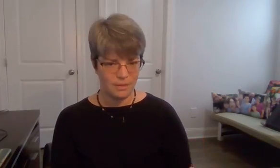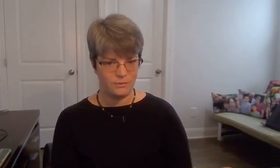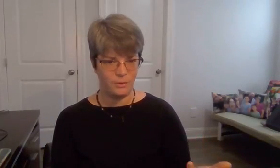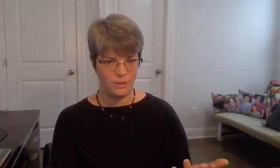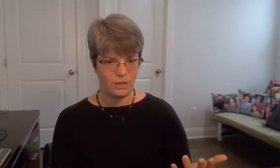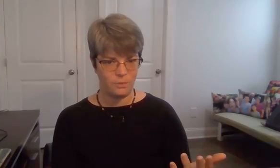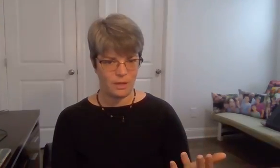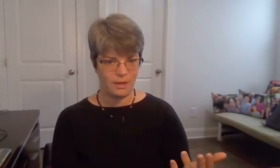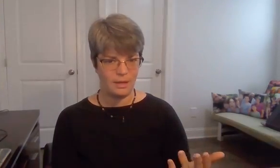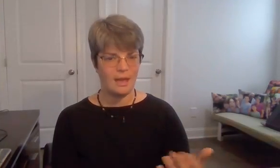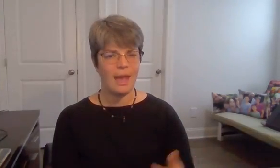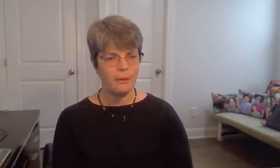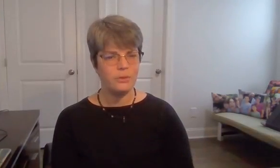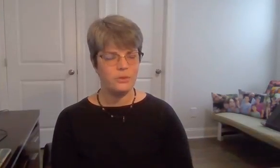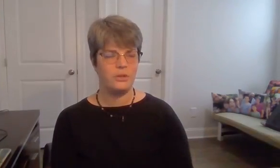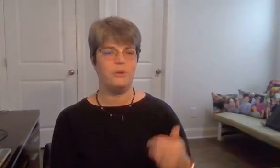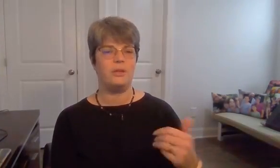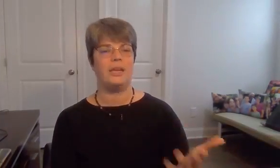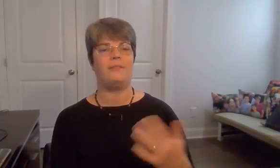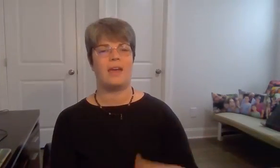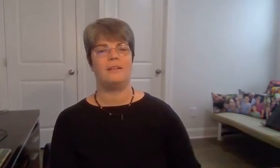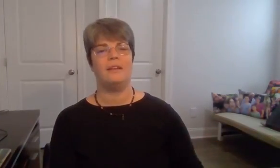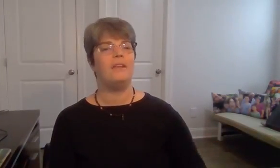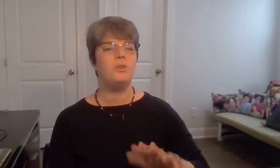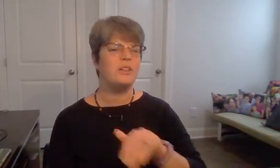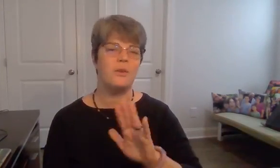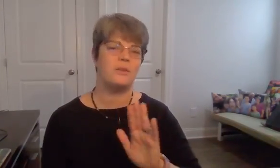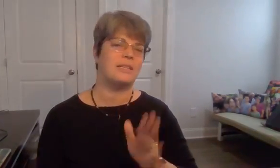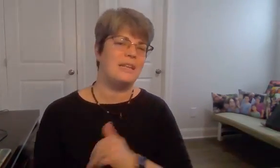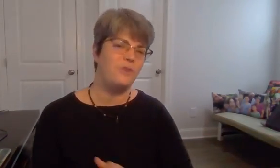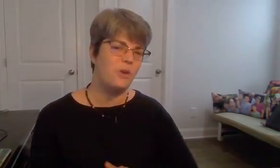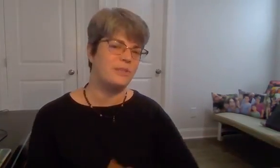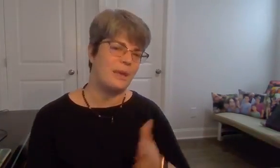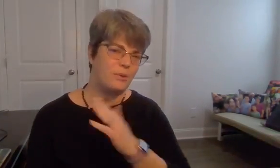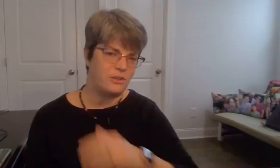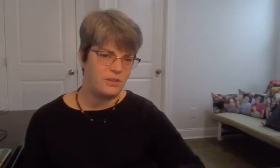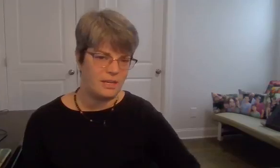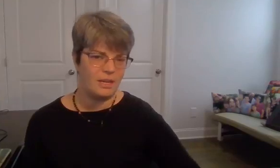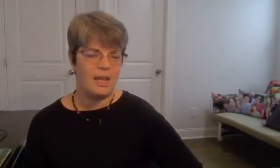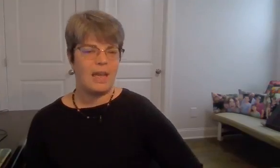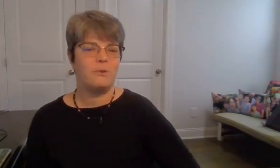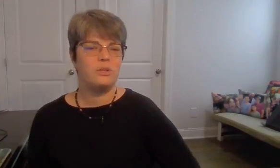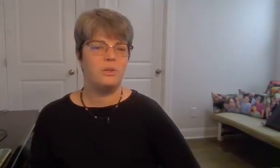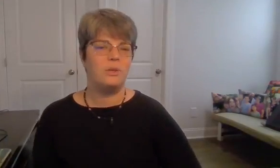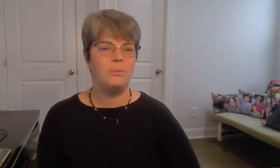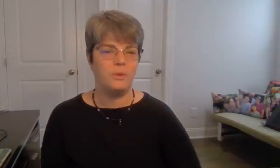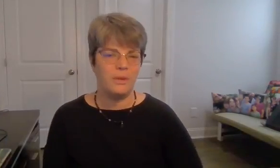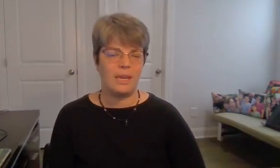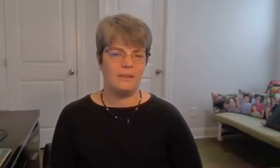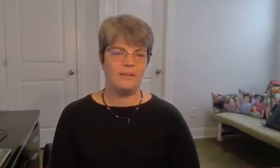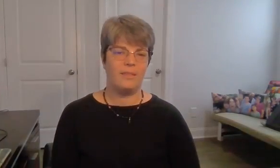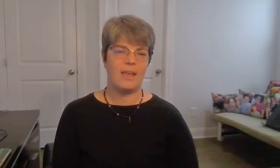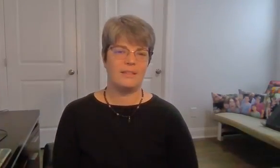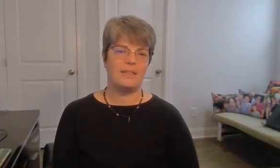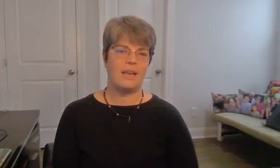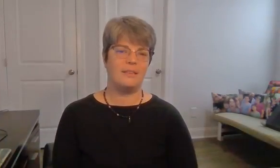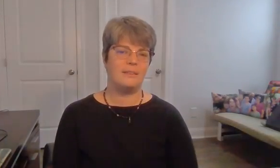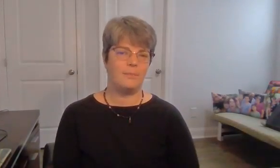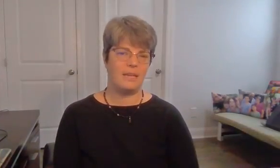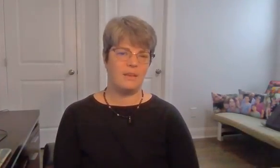food that you wanted, how would you communicate that? If you didn't know the sign, if you know the sign, pretend you didn't. How would you communicate that sign to somebody else? And